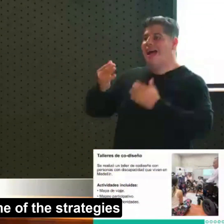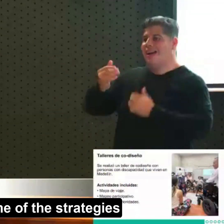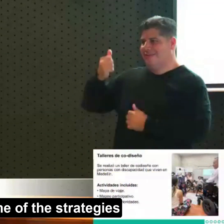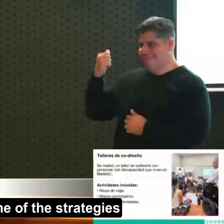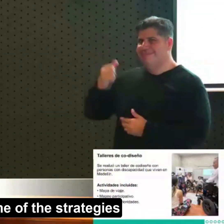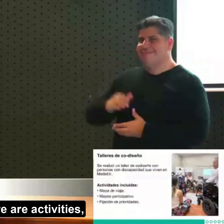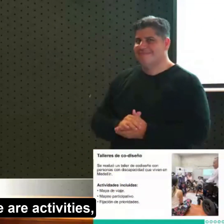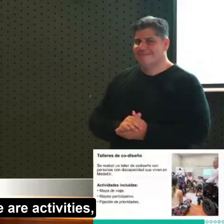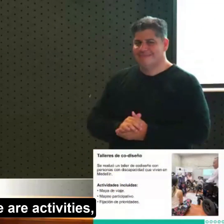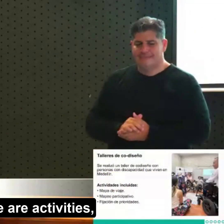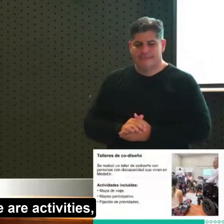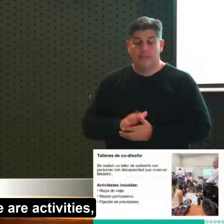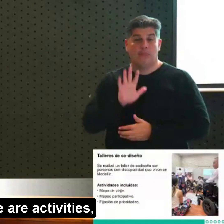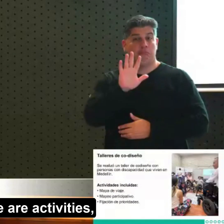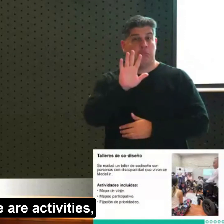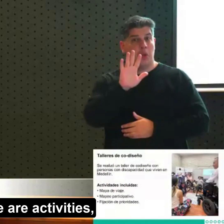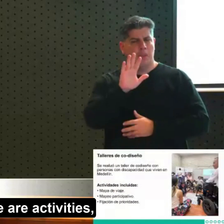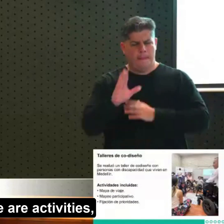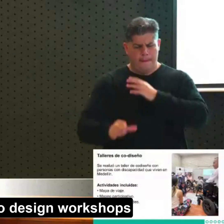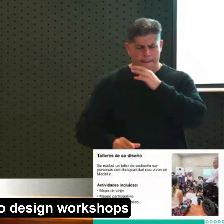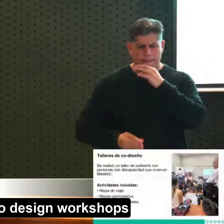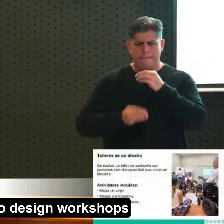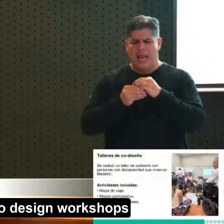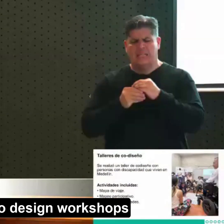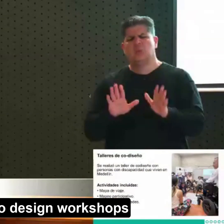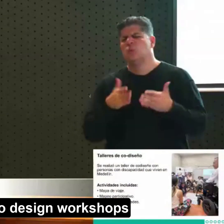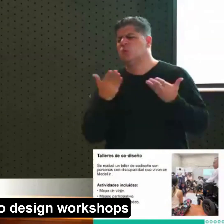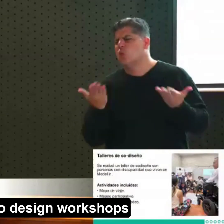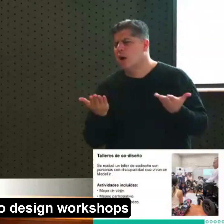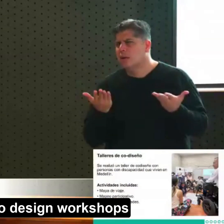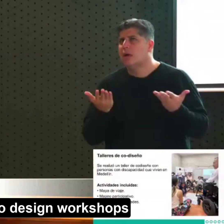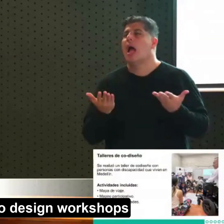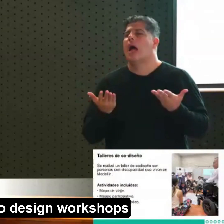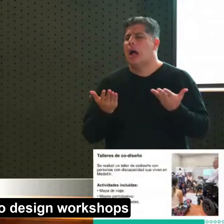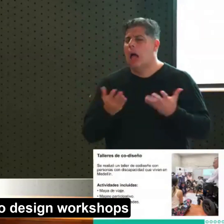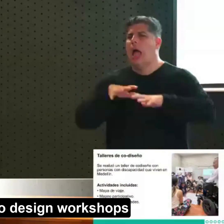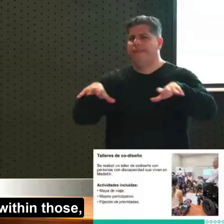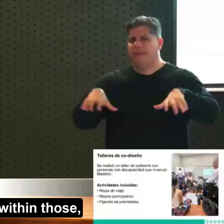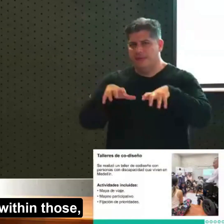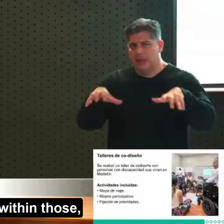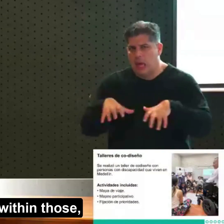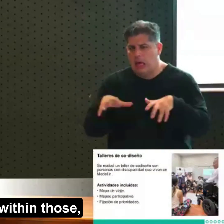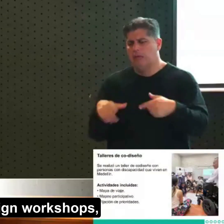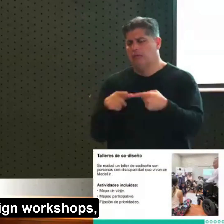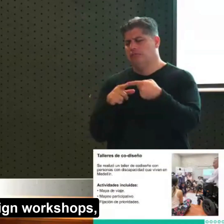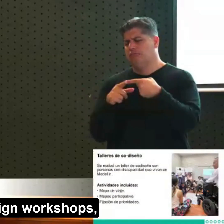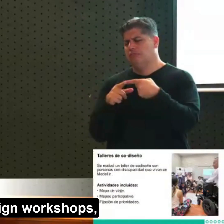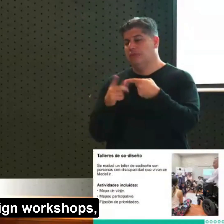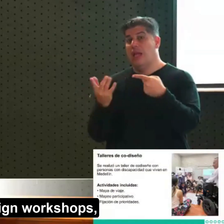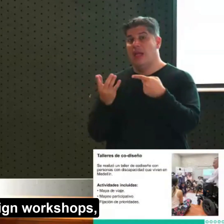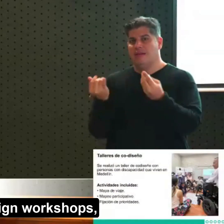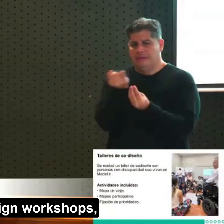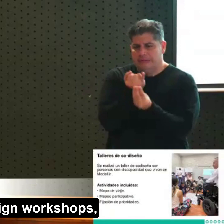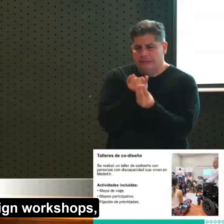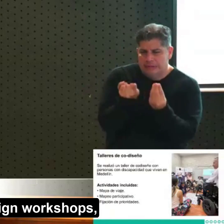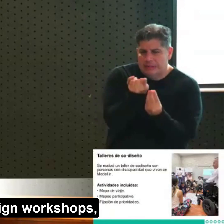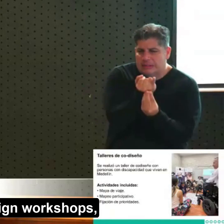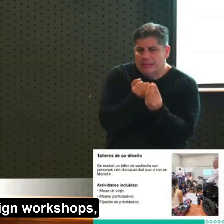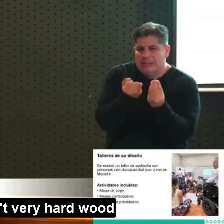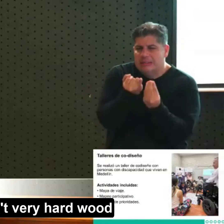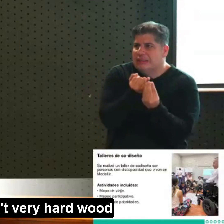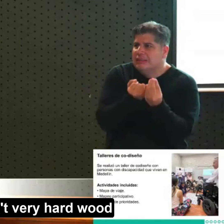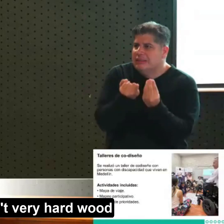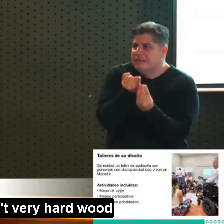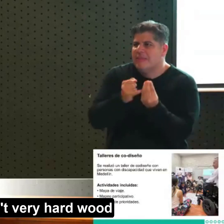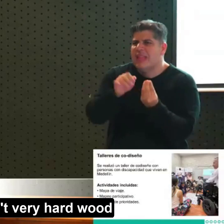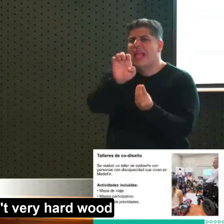Another one of the strategies that or activities were the co-design workshops. And within those co-design workshops,